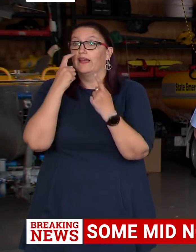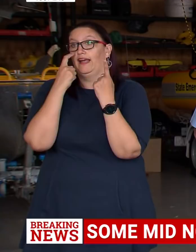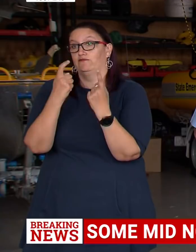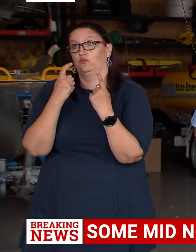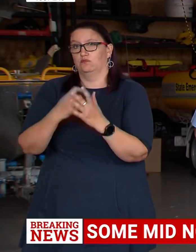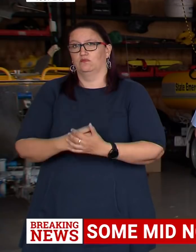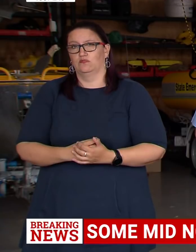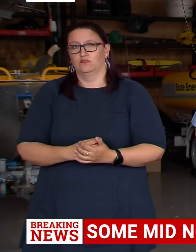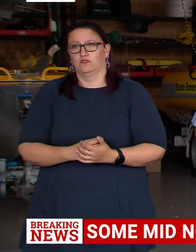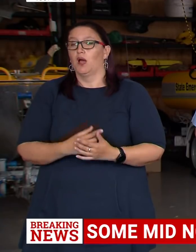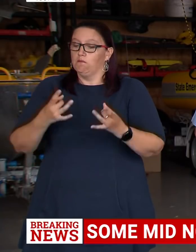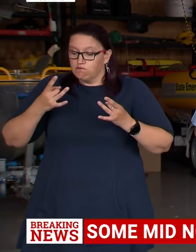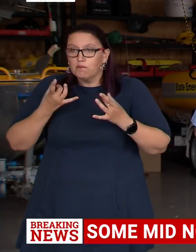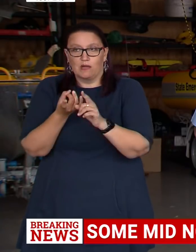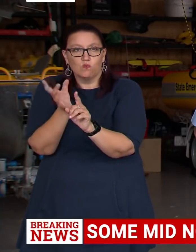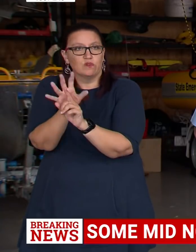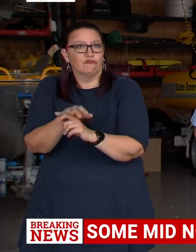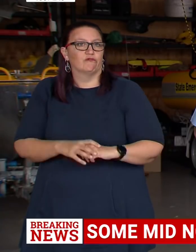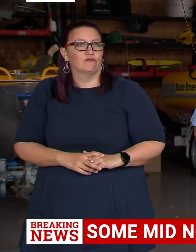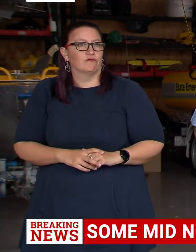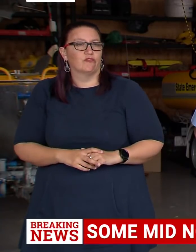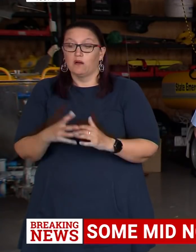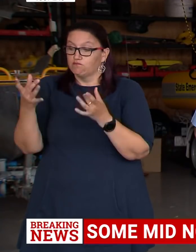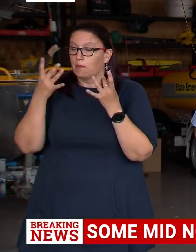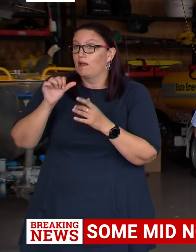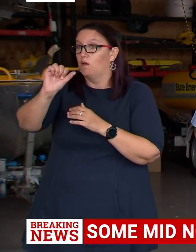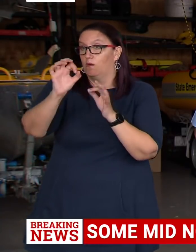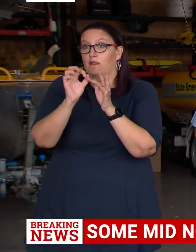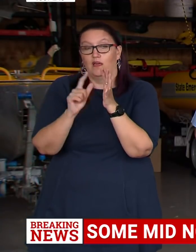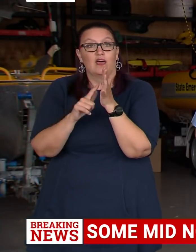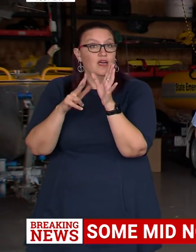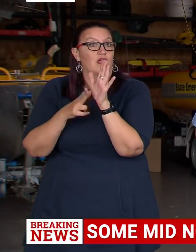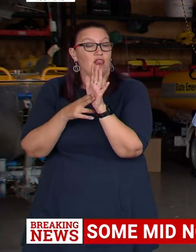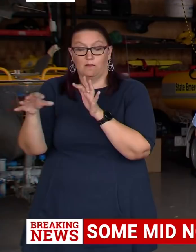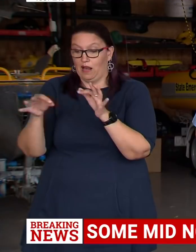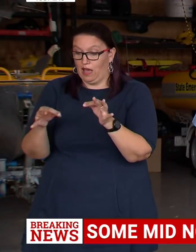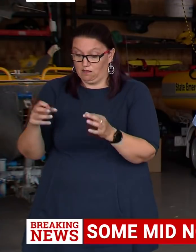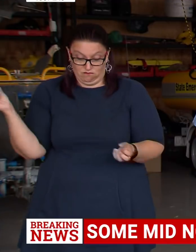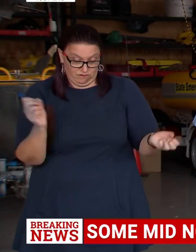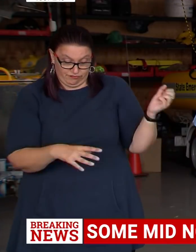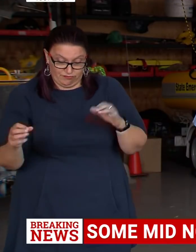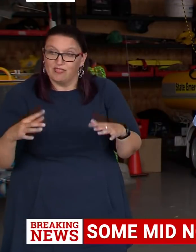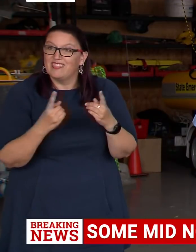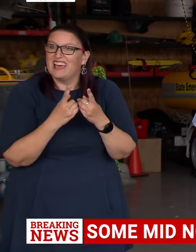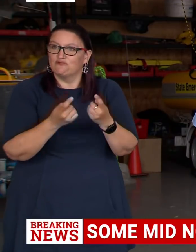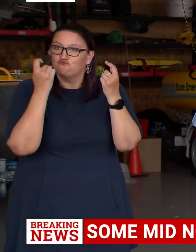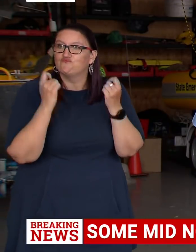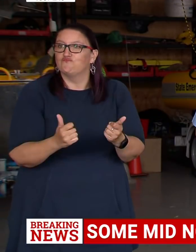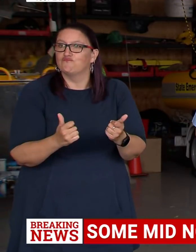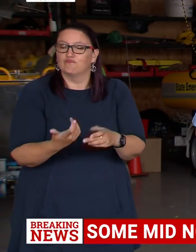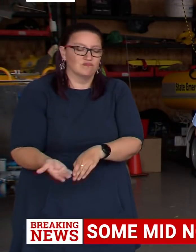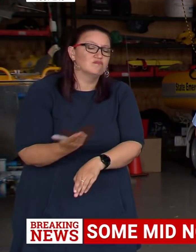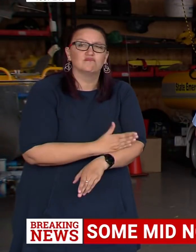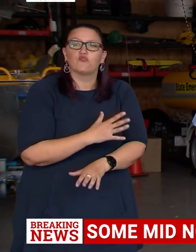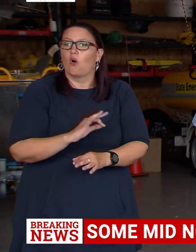plans ready so they're not caught unawares. And from speaking to the SES yesterday and today, if you are subject to an evacuation order,